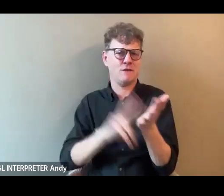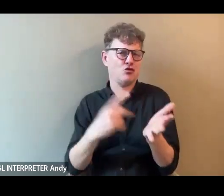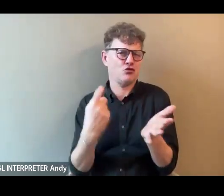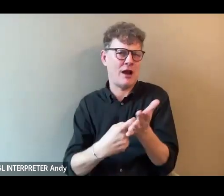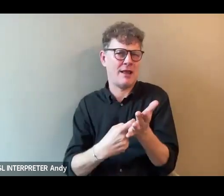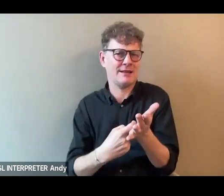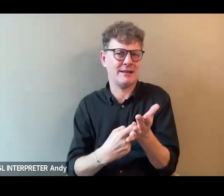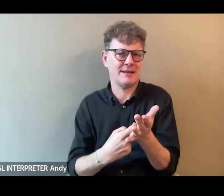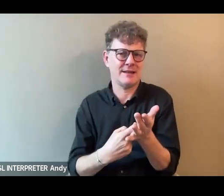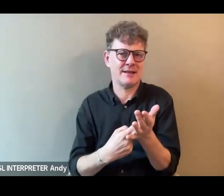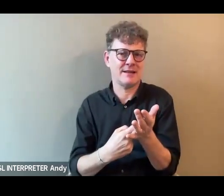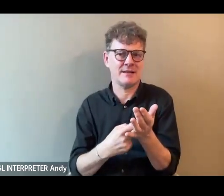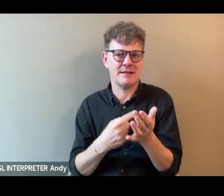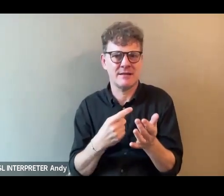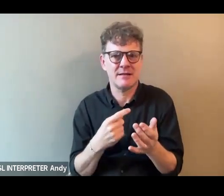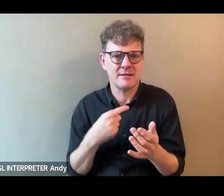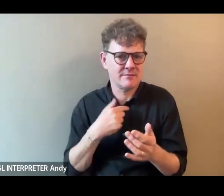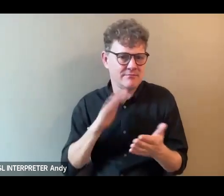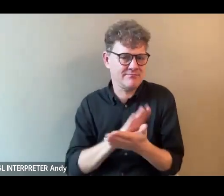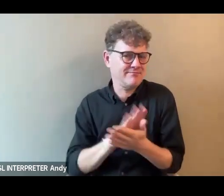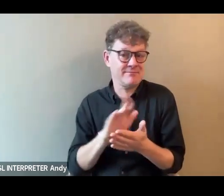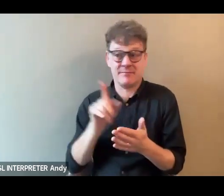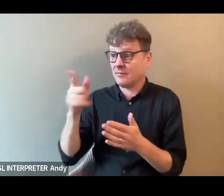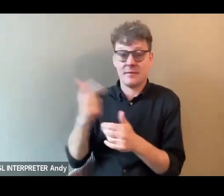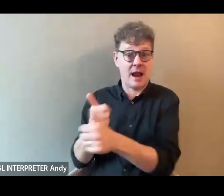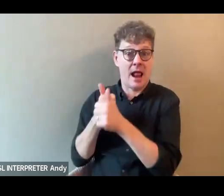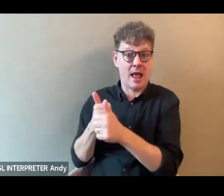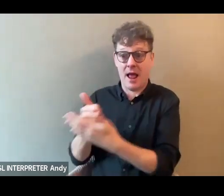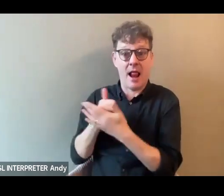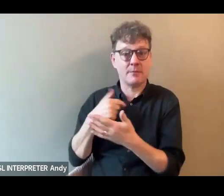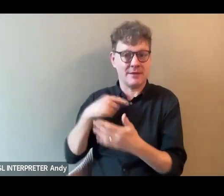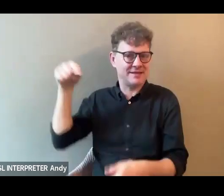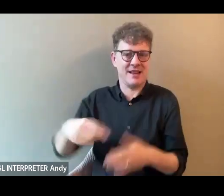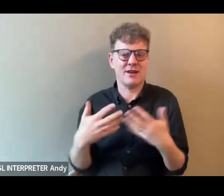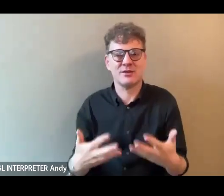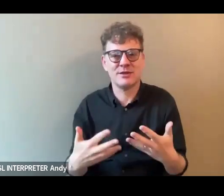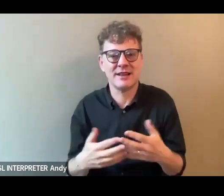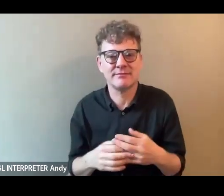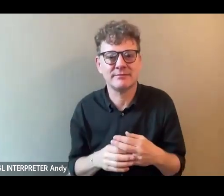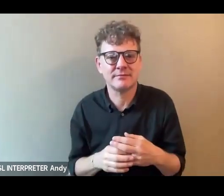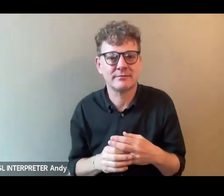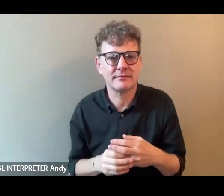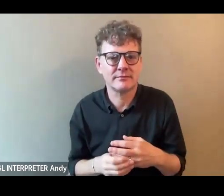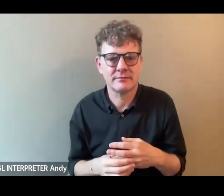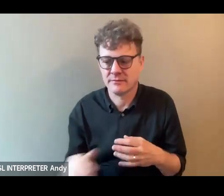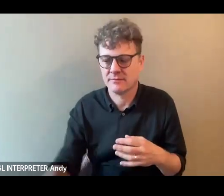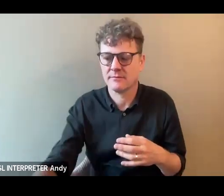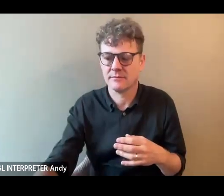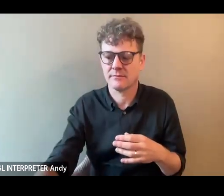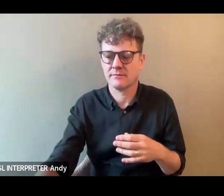that we have Anna Mershon here today who helped us, or did all the design work, and will be here to help anybody who wants to have a go at